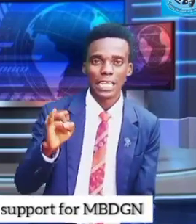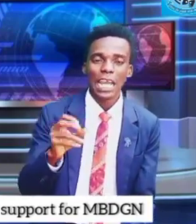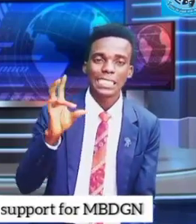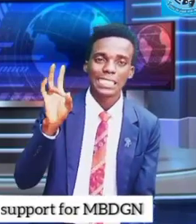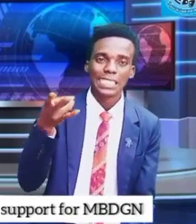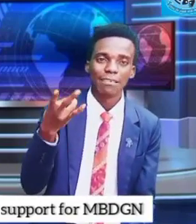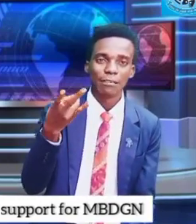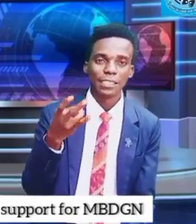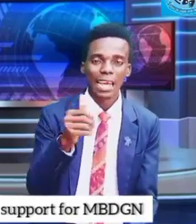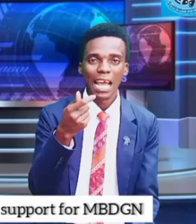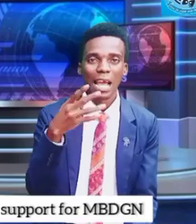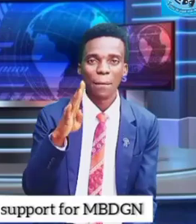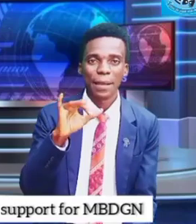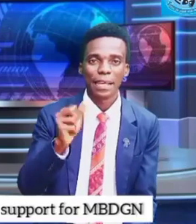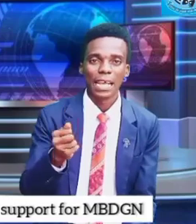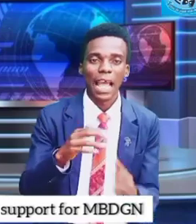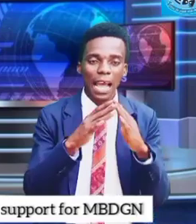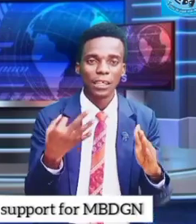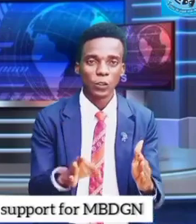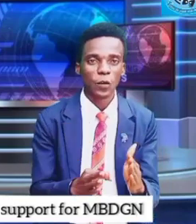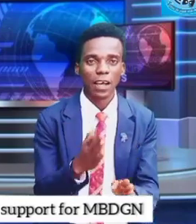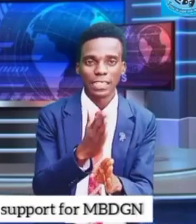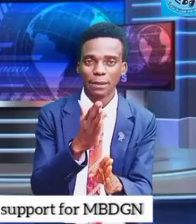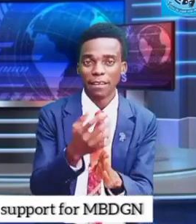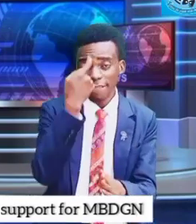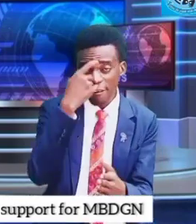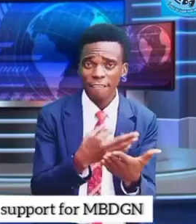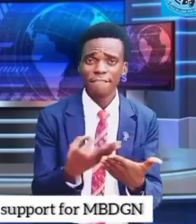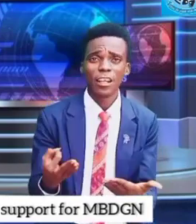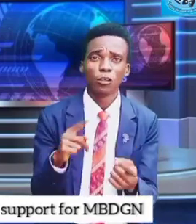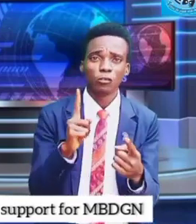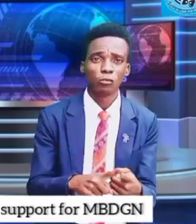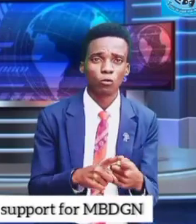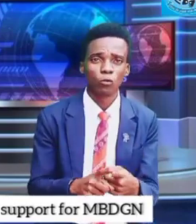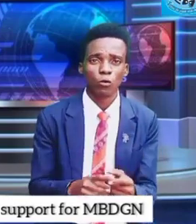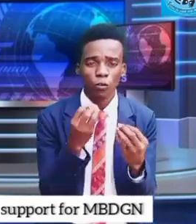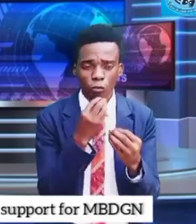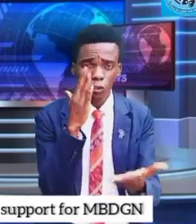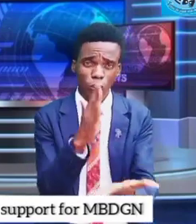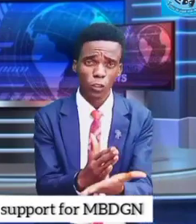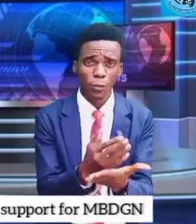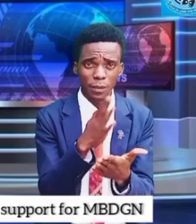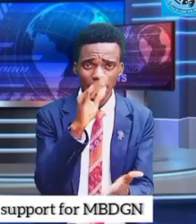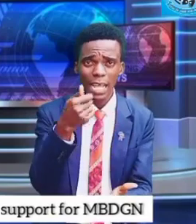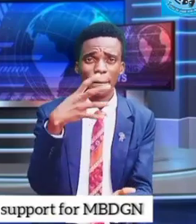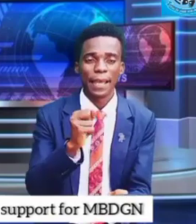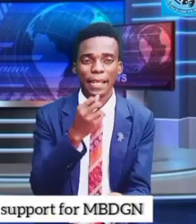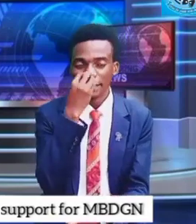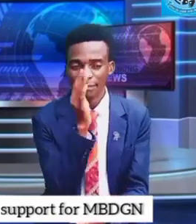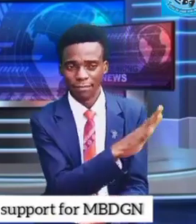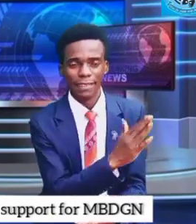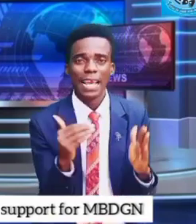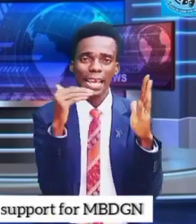Abia State House of Assembly, for its failure to assent the Abia Discrimination Against Persons